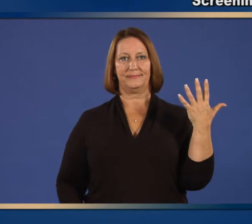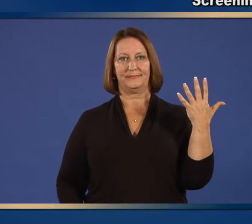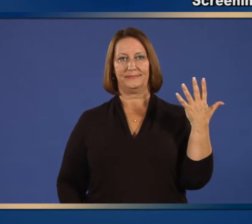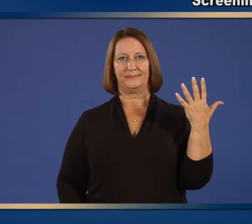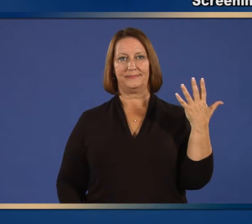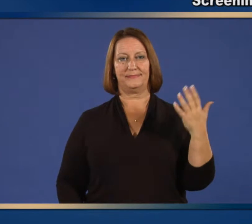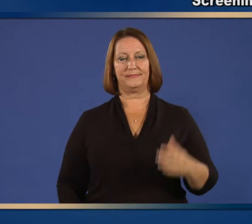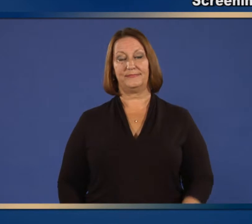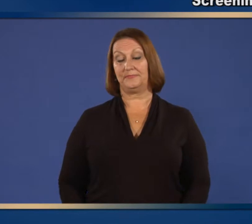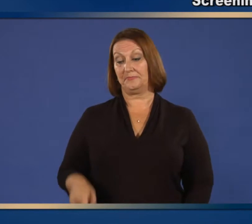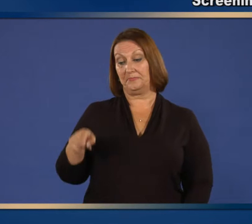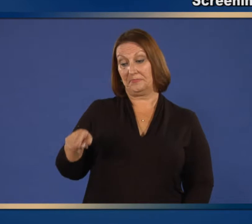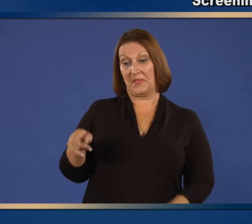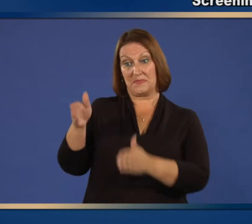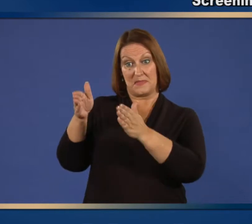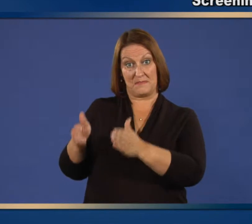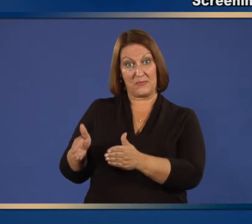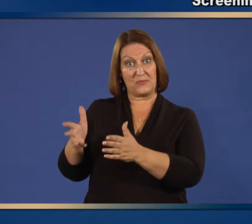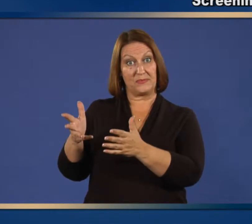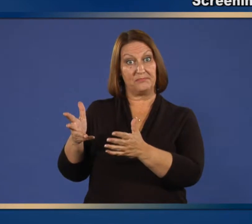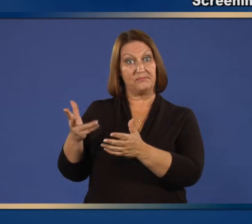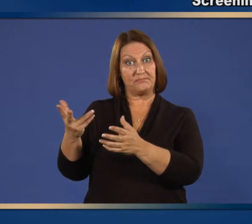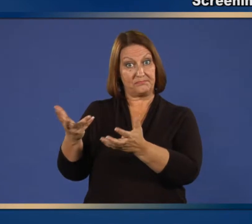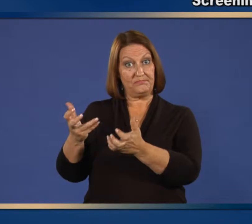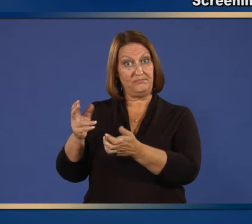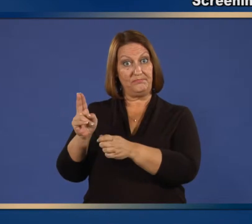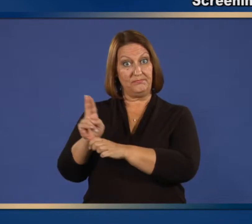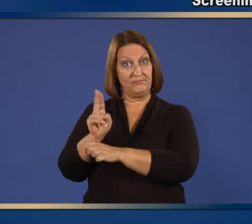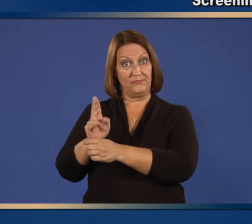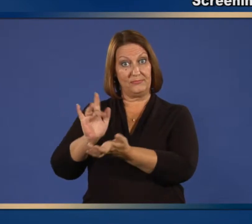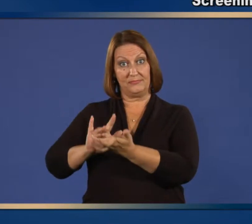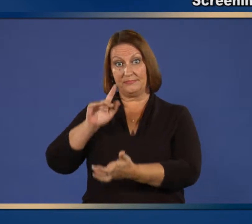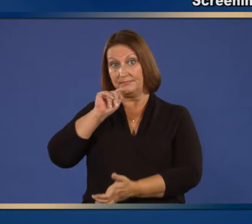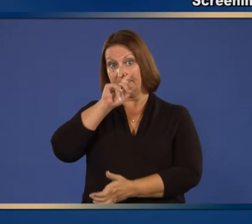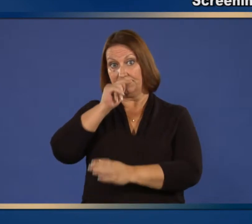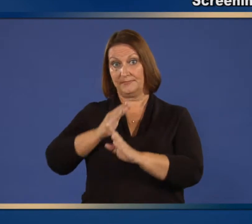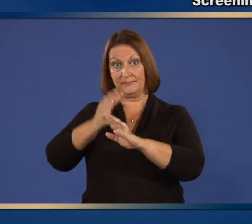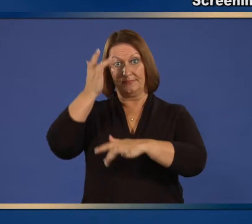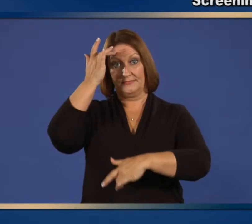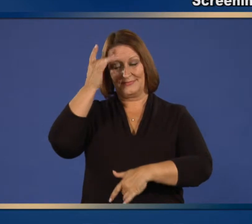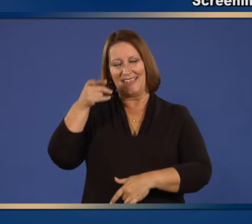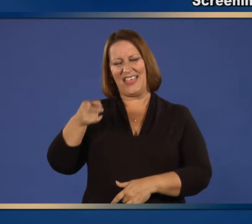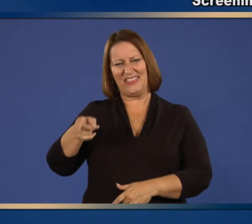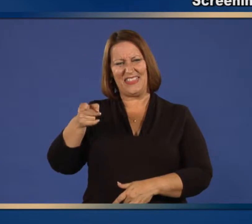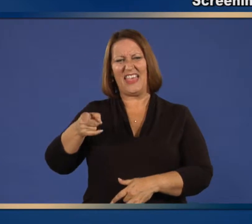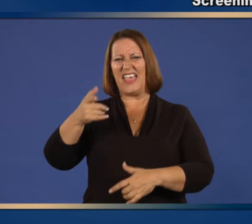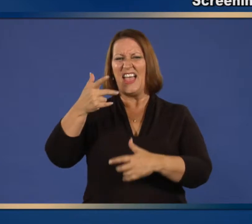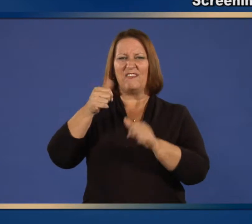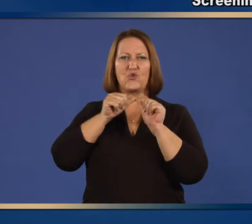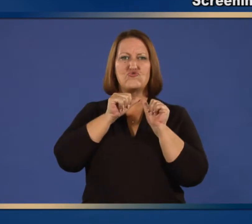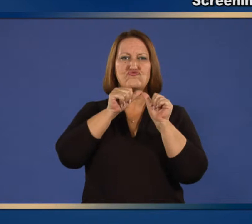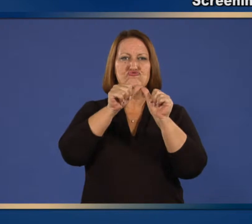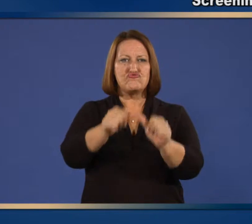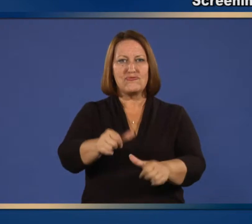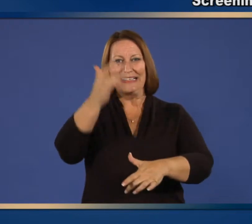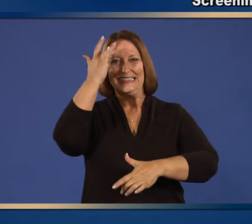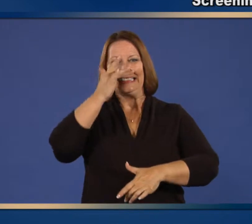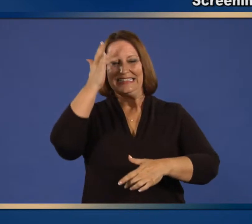Does the person to be vaccinated have a long-term health problem with heart disease,